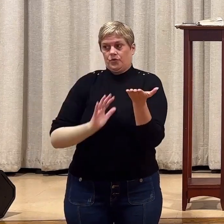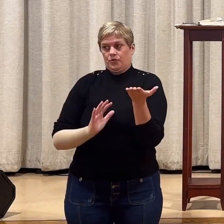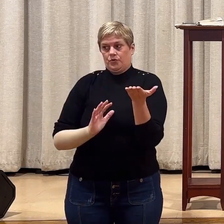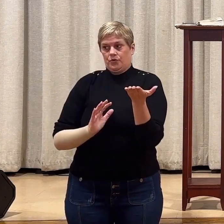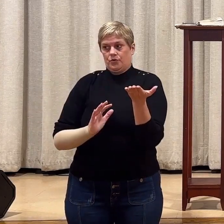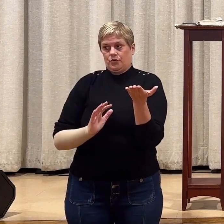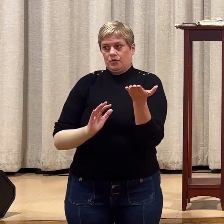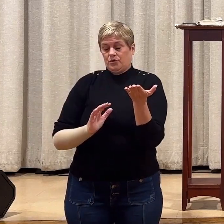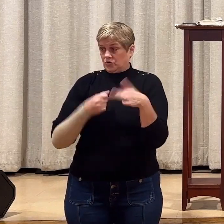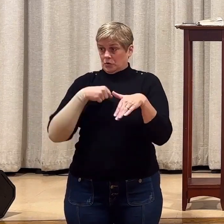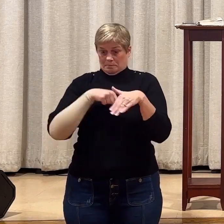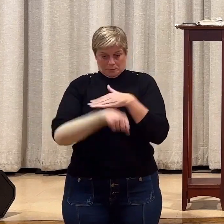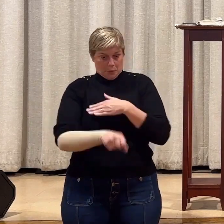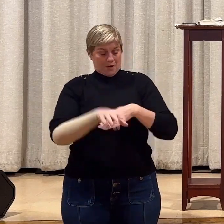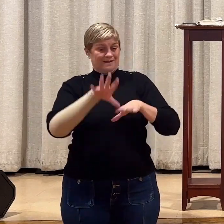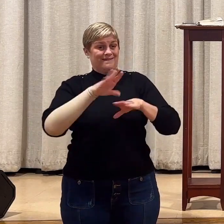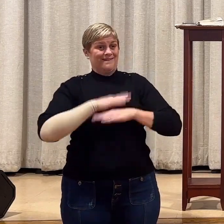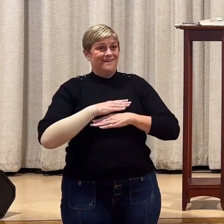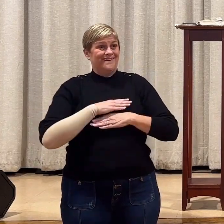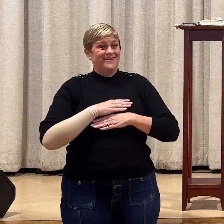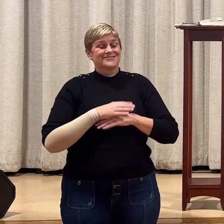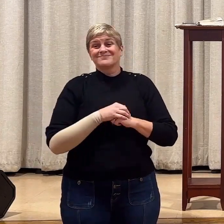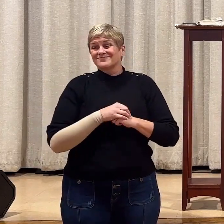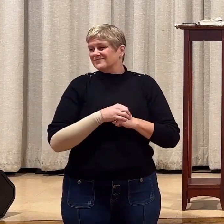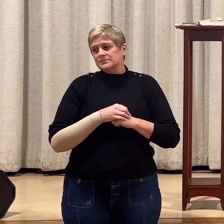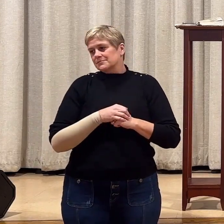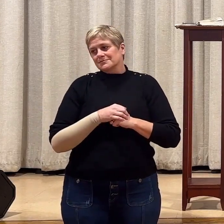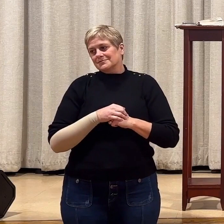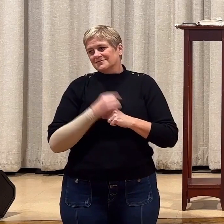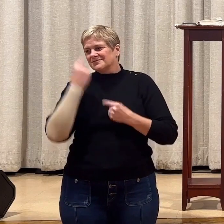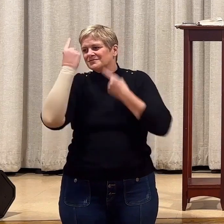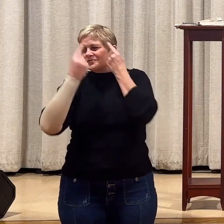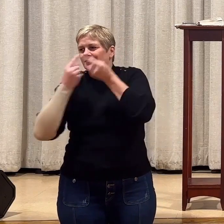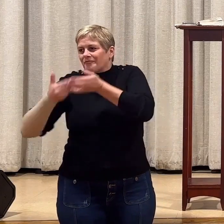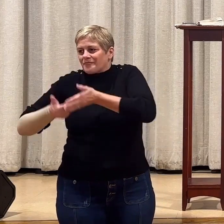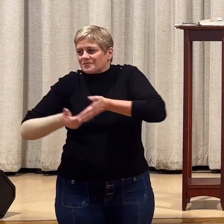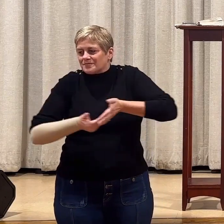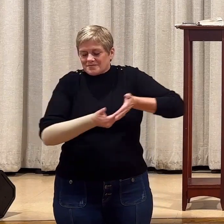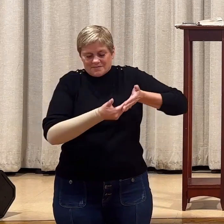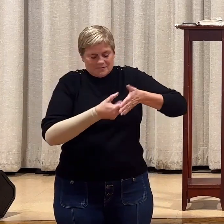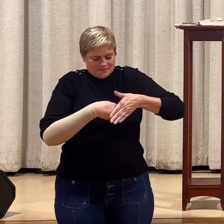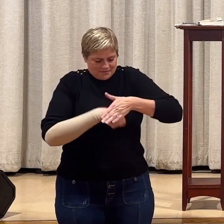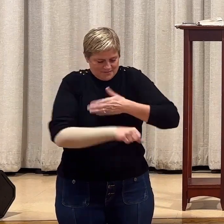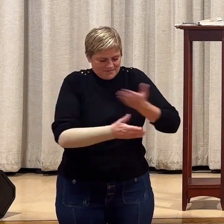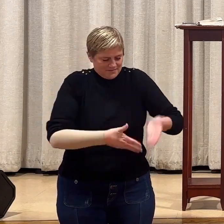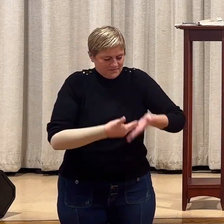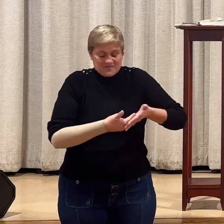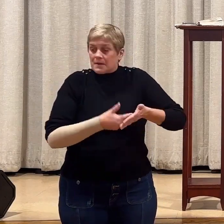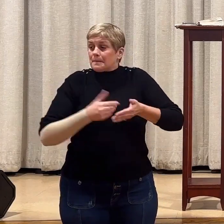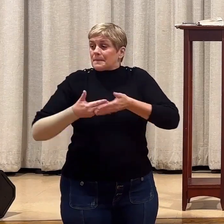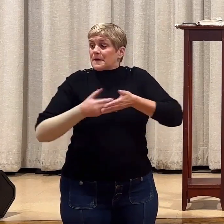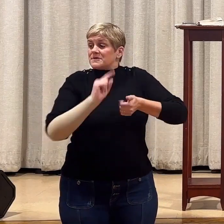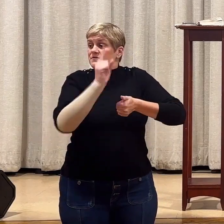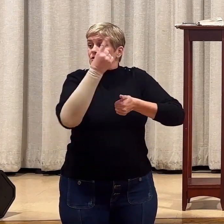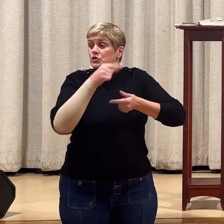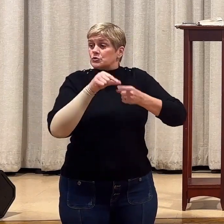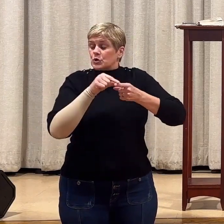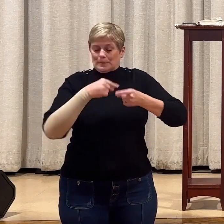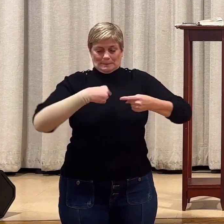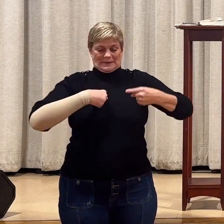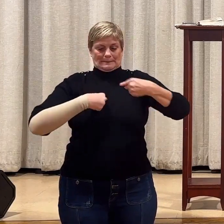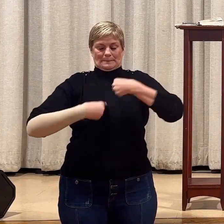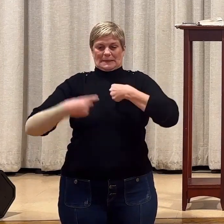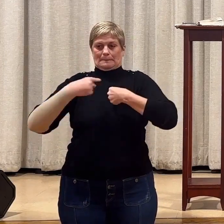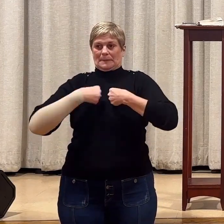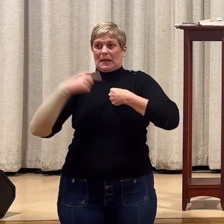None of us are born content. You see, going back to the baby analogy, what's a baby's first words? Me, my,